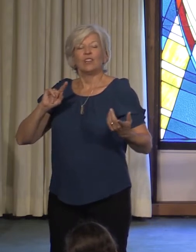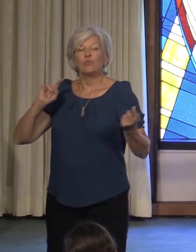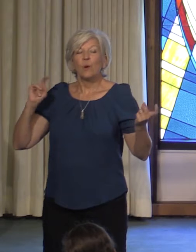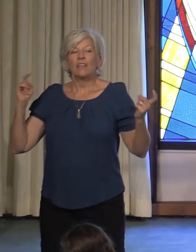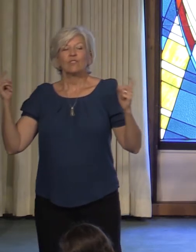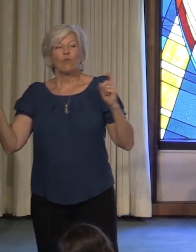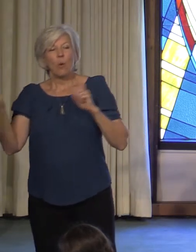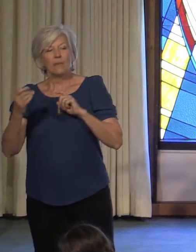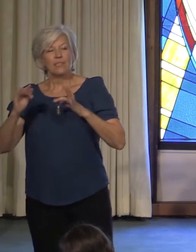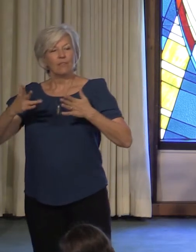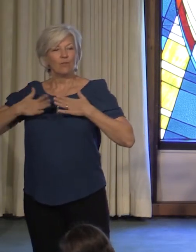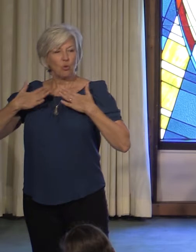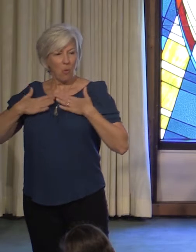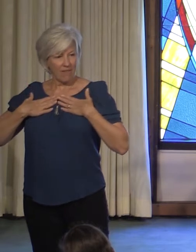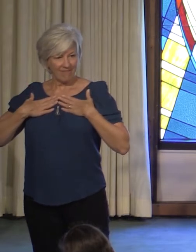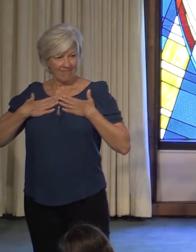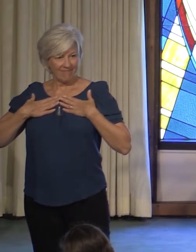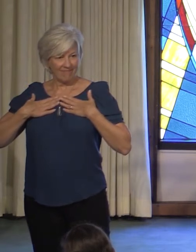Right?